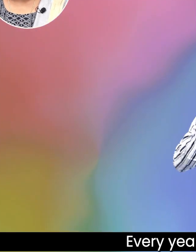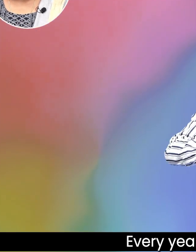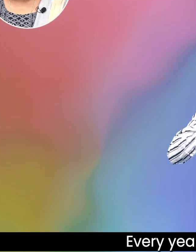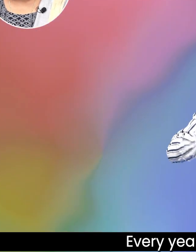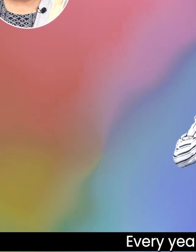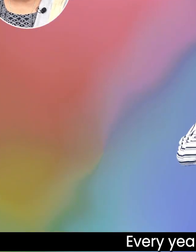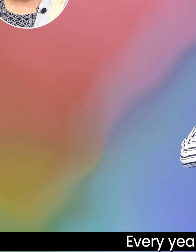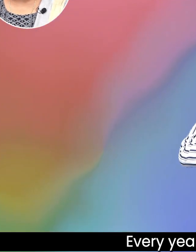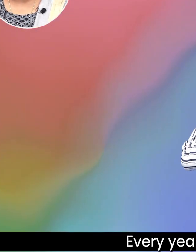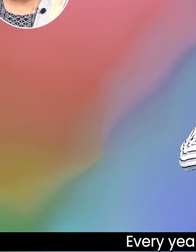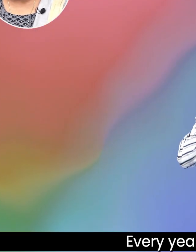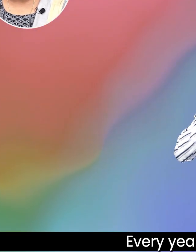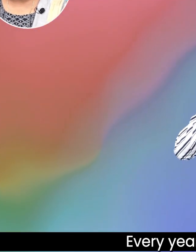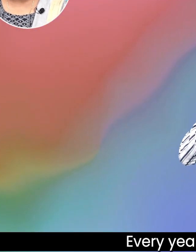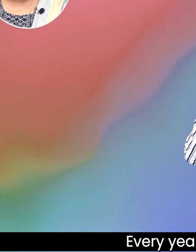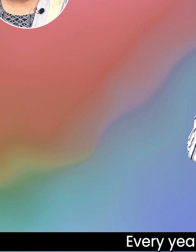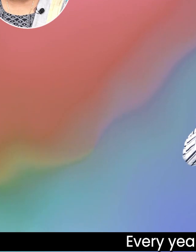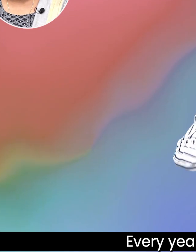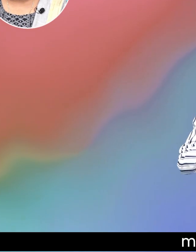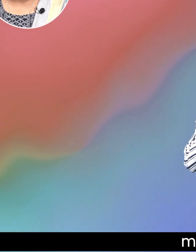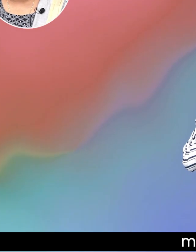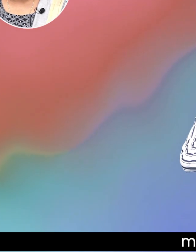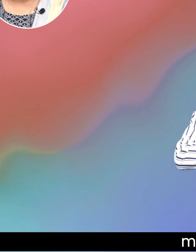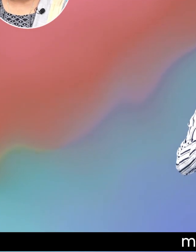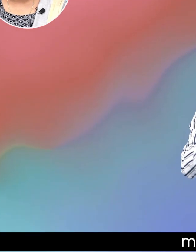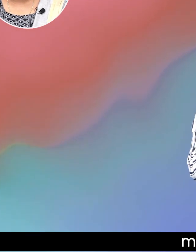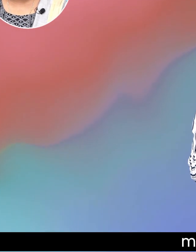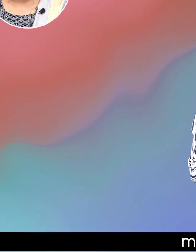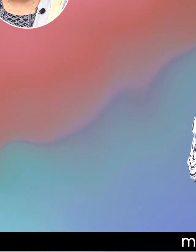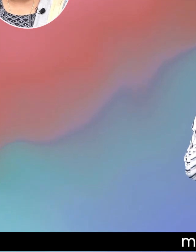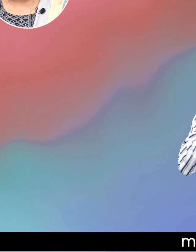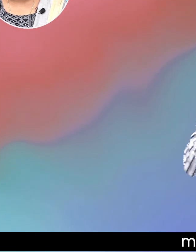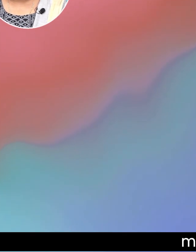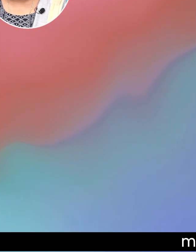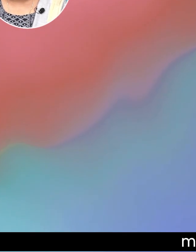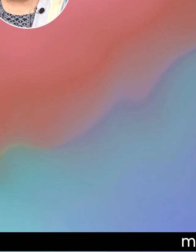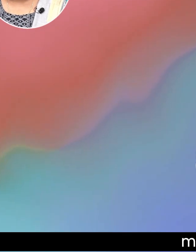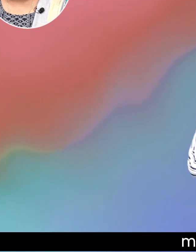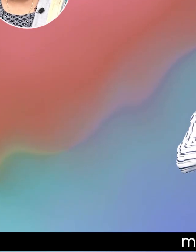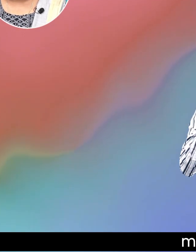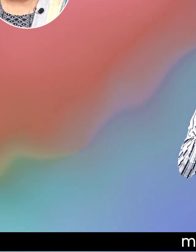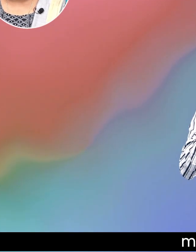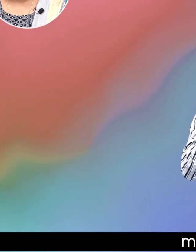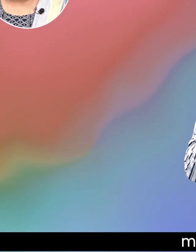Every year, more than 3 lakh workers migrate to West Asia.